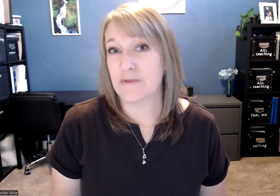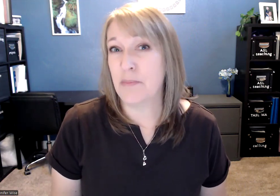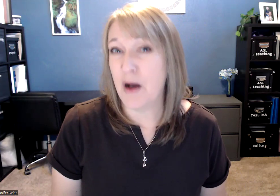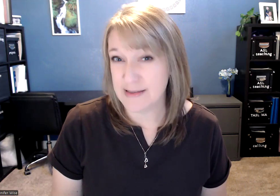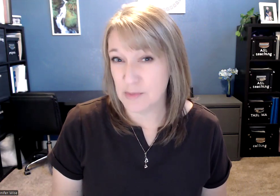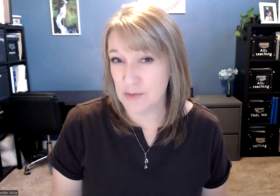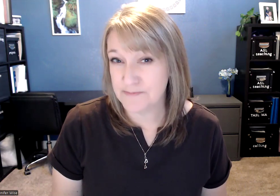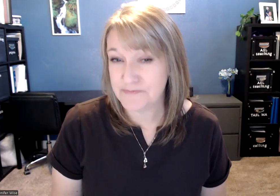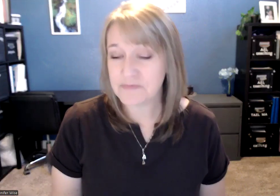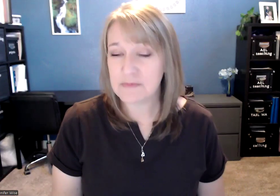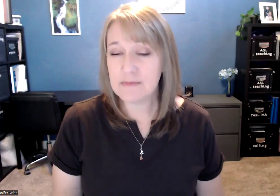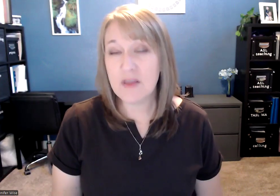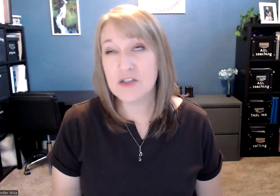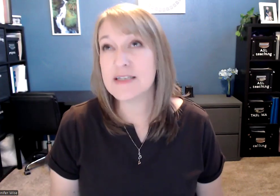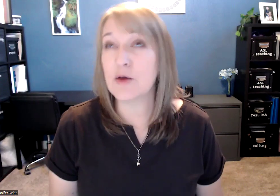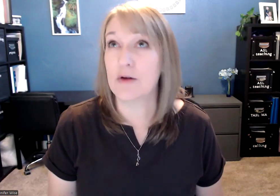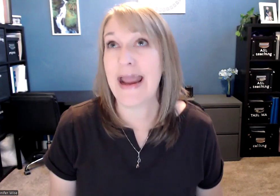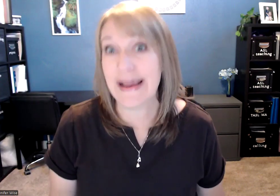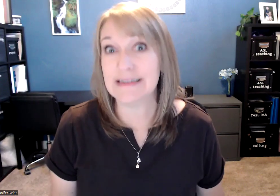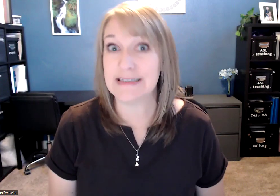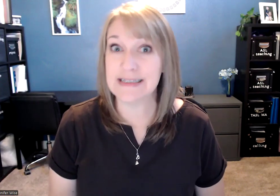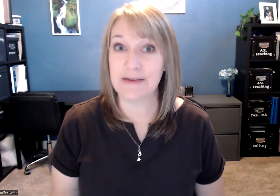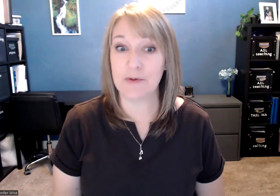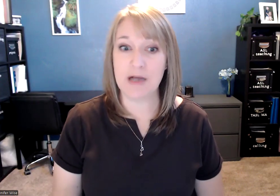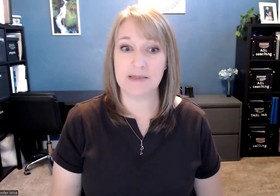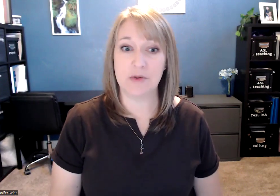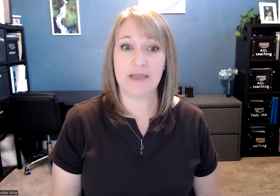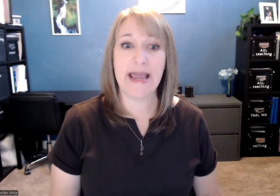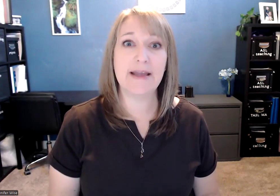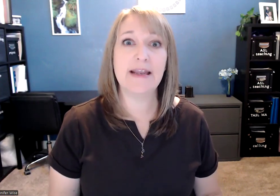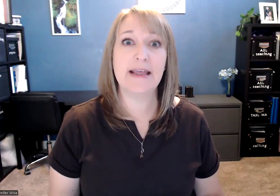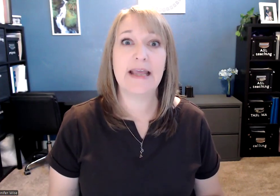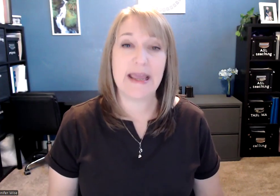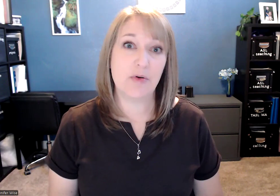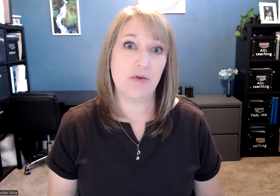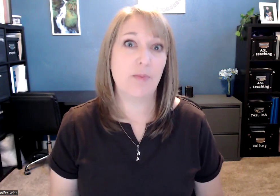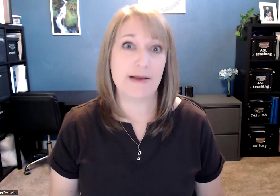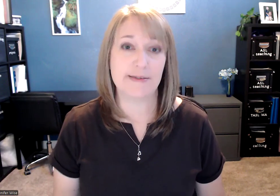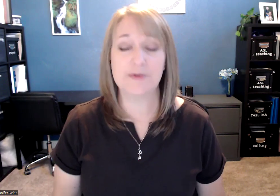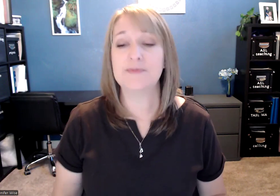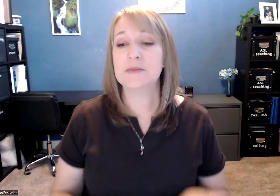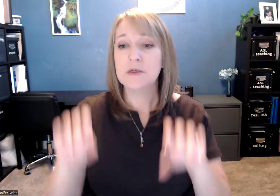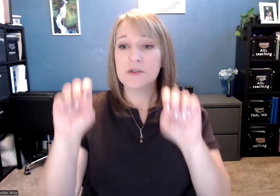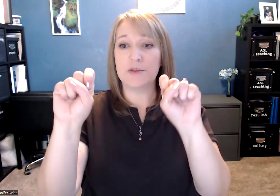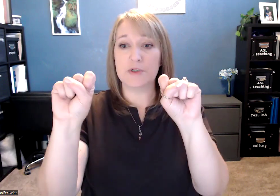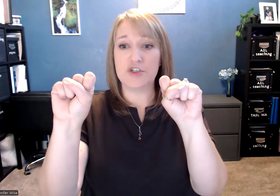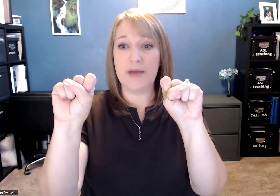for possible. I shouldn't say or, and is the sign for possible. Can, able, possible. So you want two